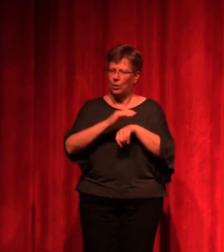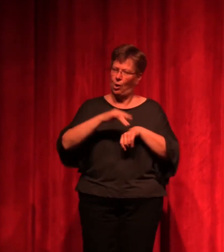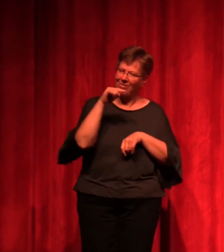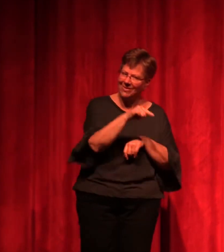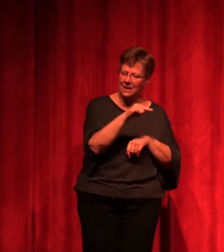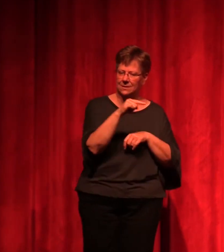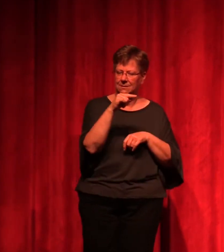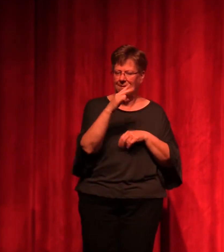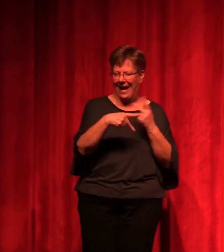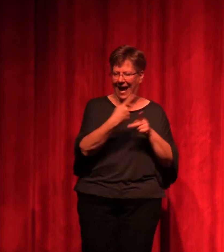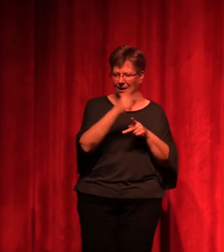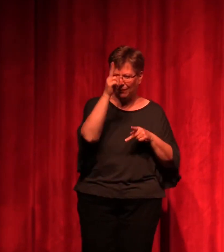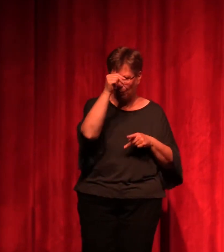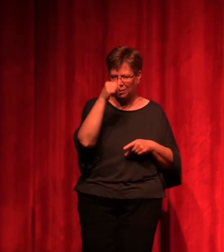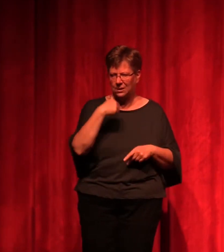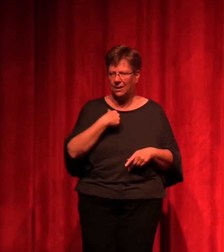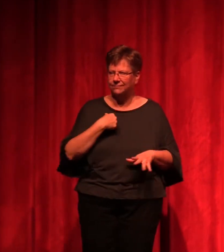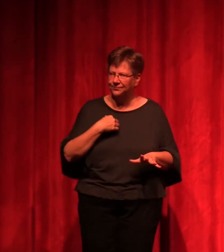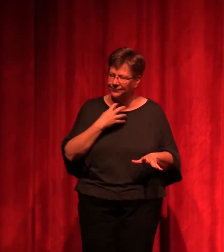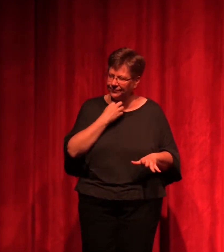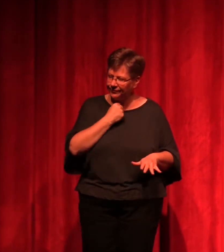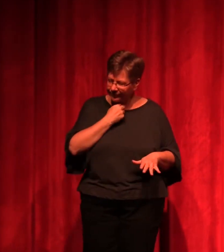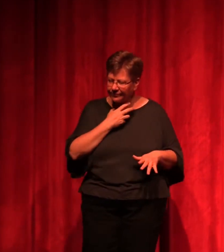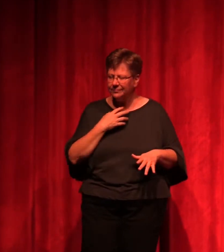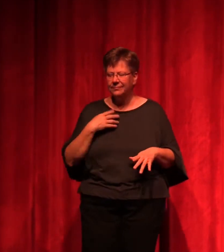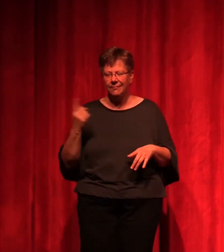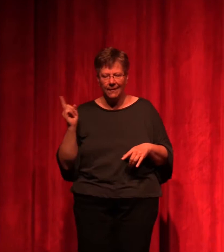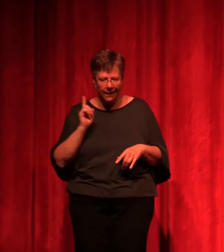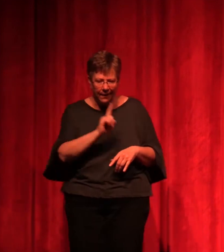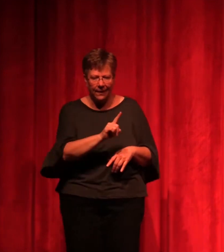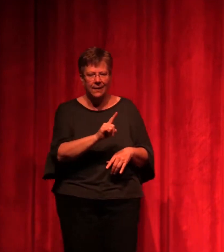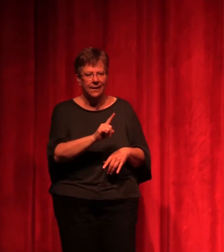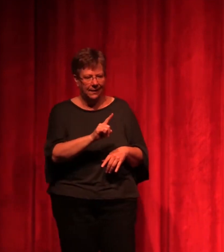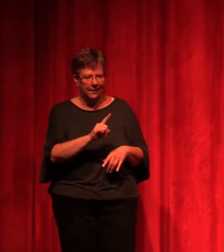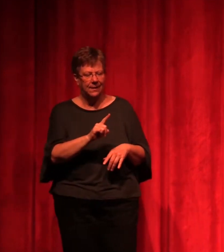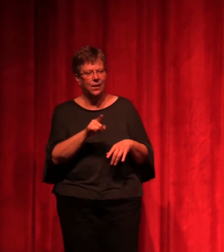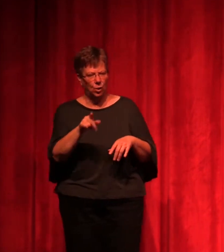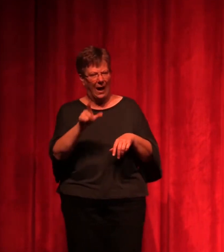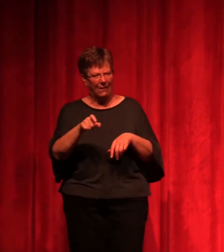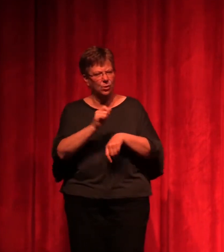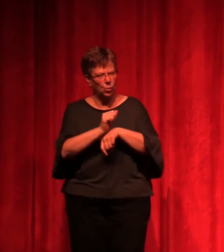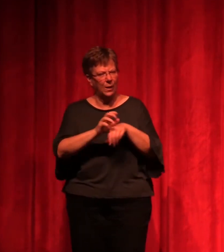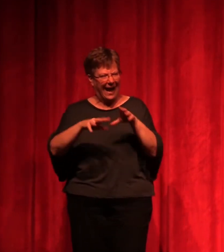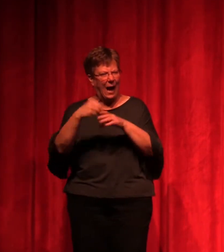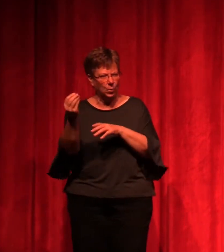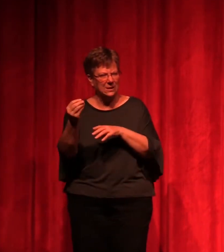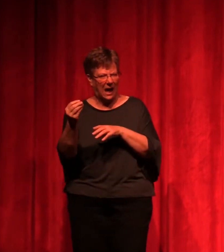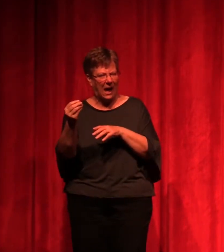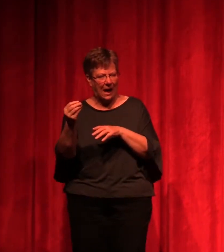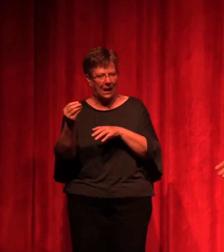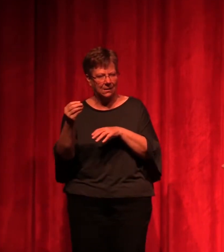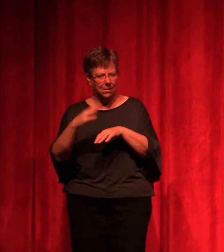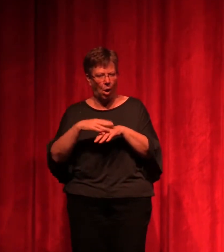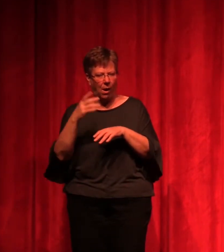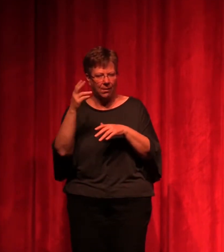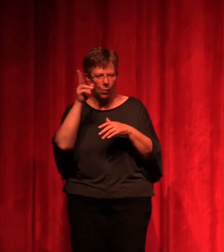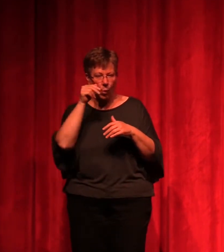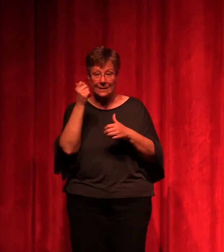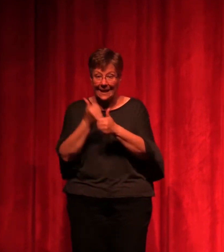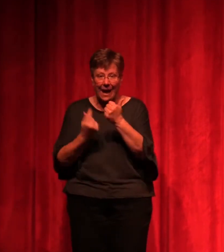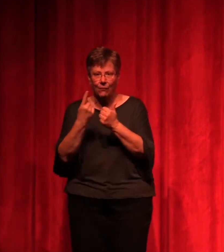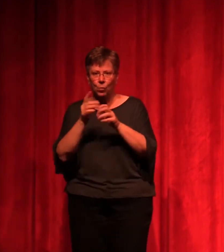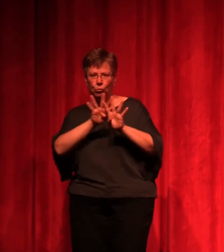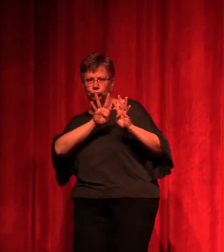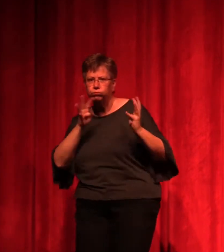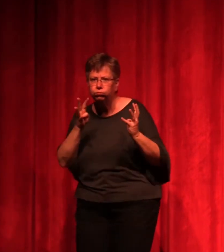of went and got my stuff, and I get out there. And when you got one of these horses, you do them outside, and they have a little round pen. And it's a big show. Everybody shows up.